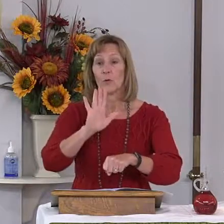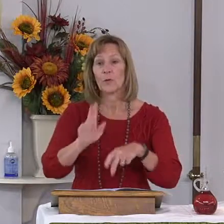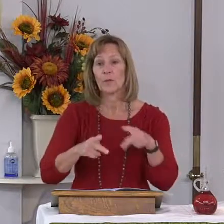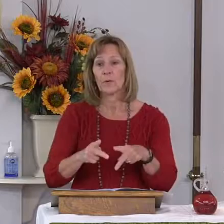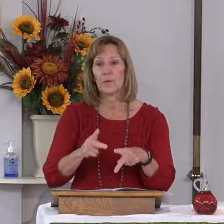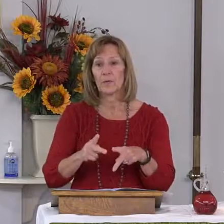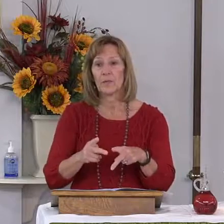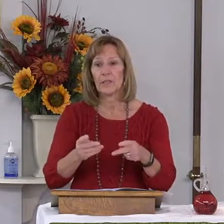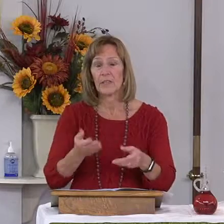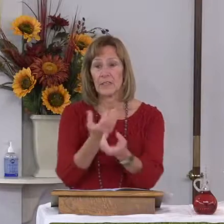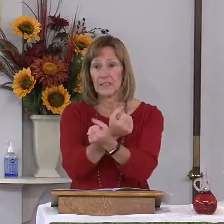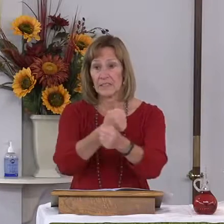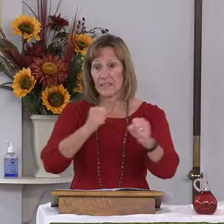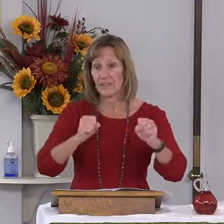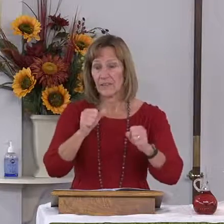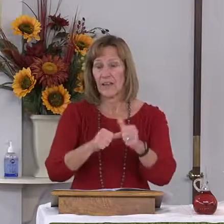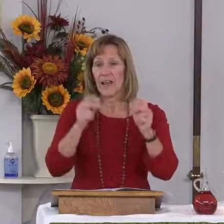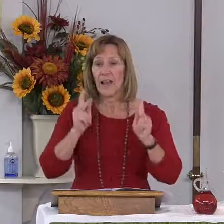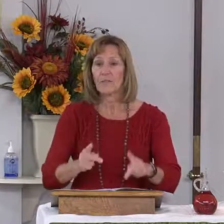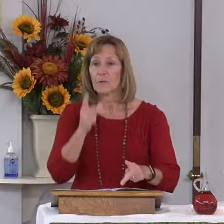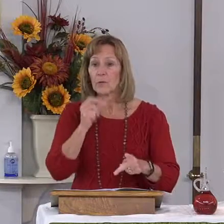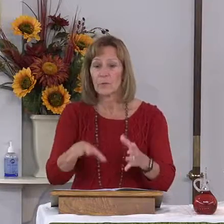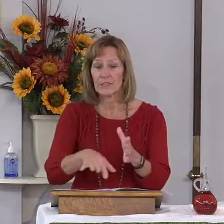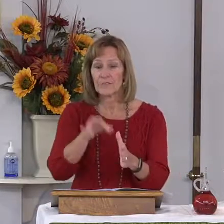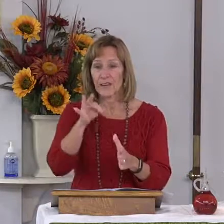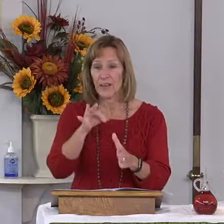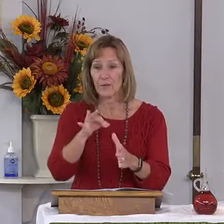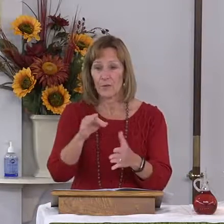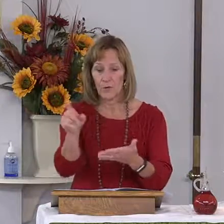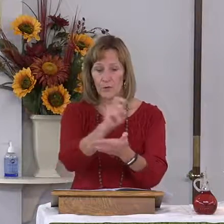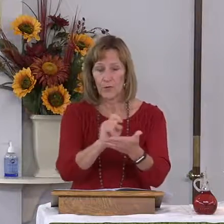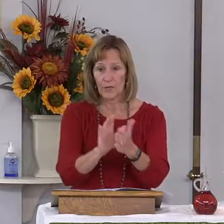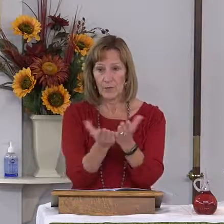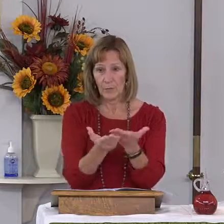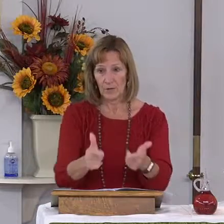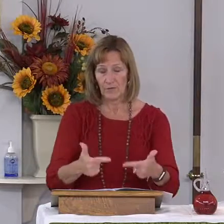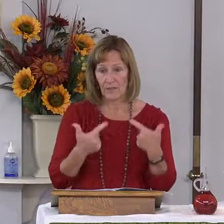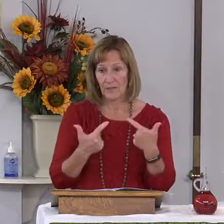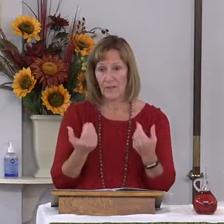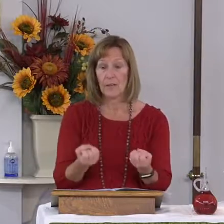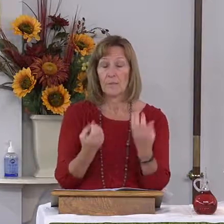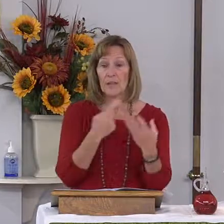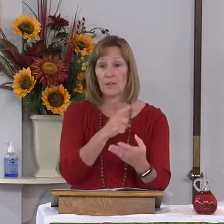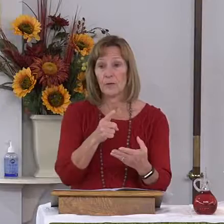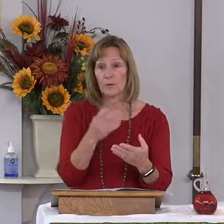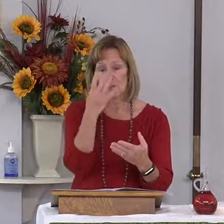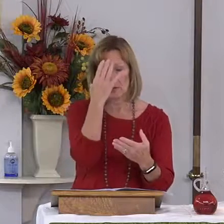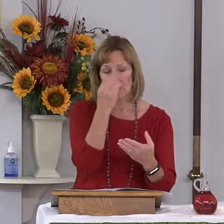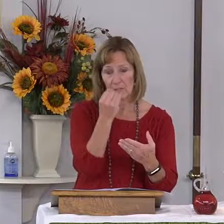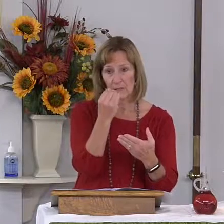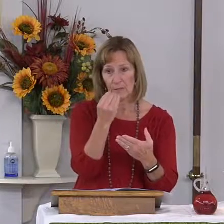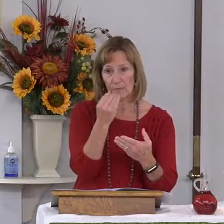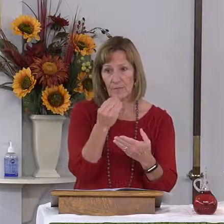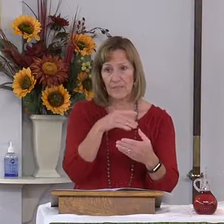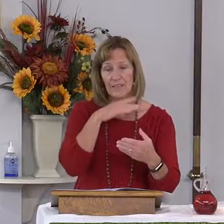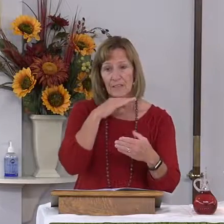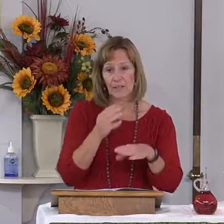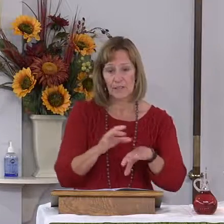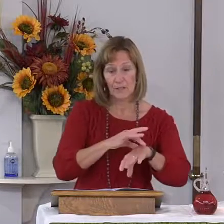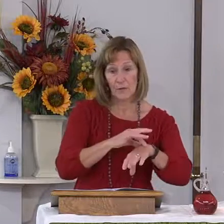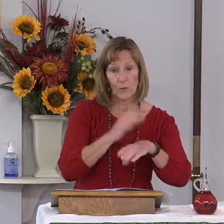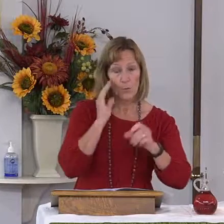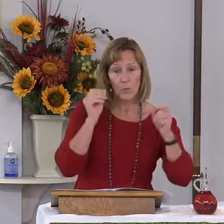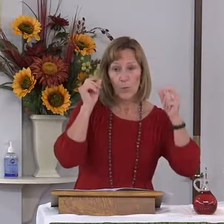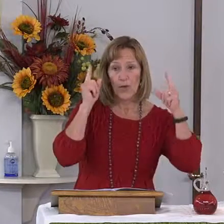people shall be delivered, everyone who is found written in the book. Many of those who sleep in the dust of the earth shall